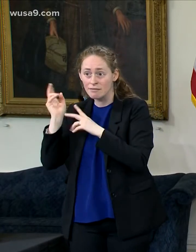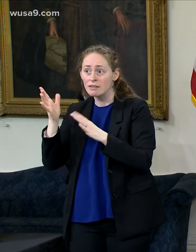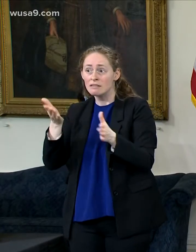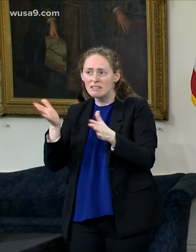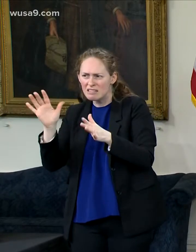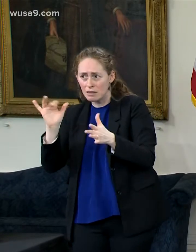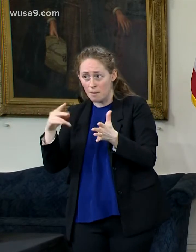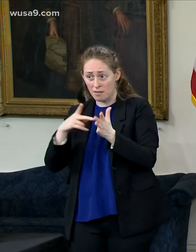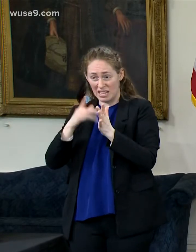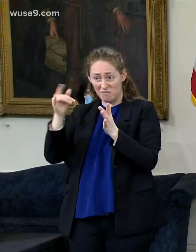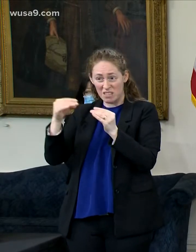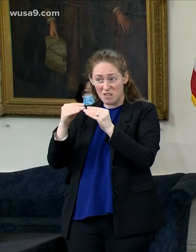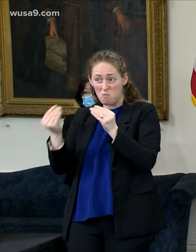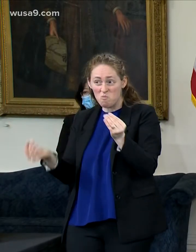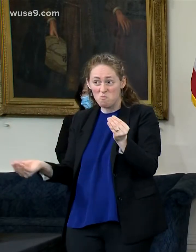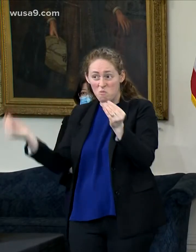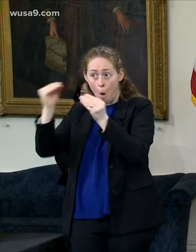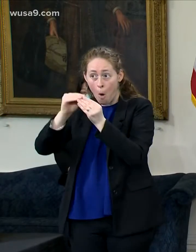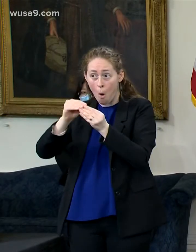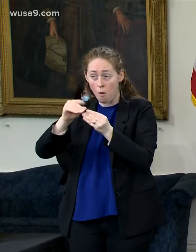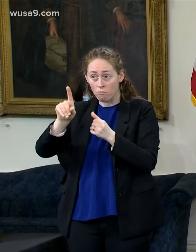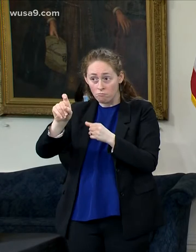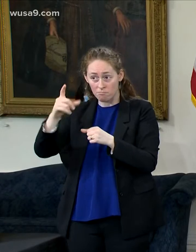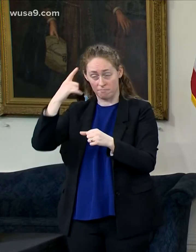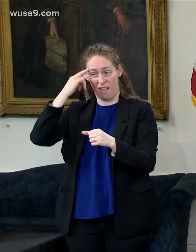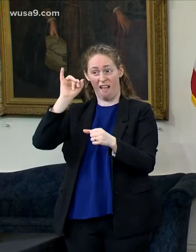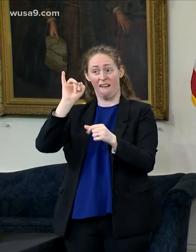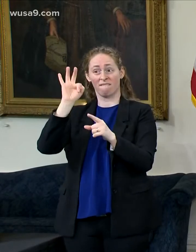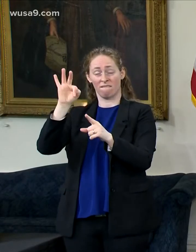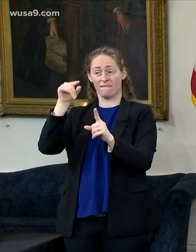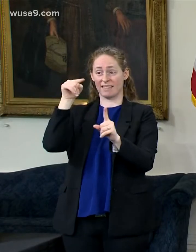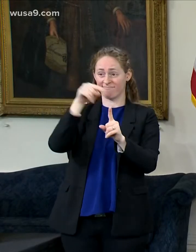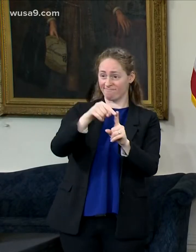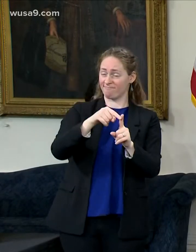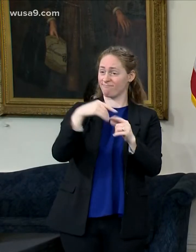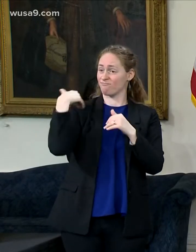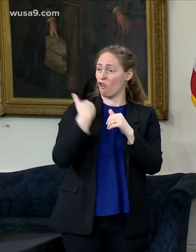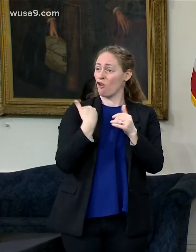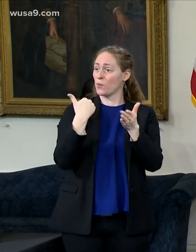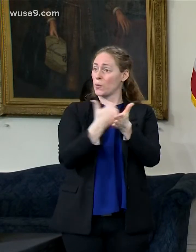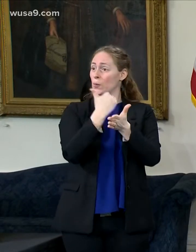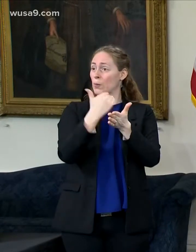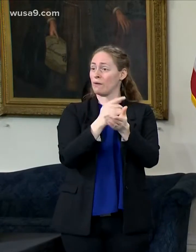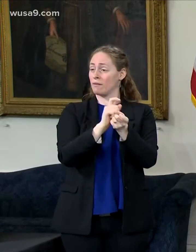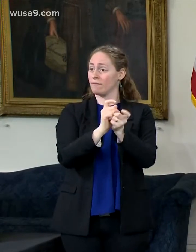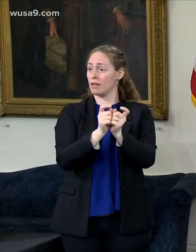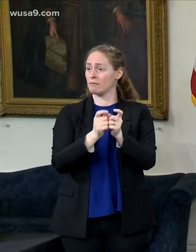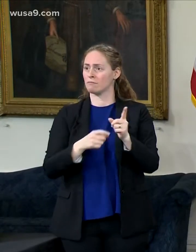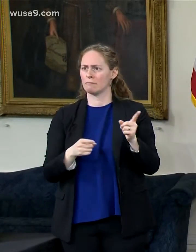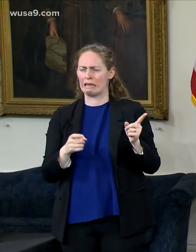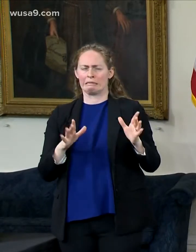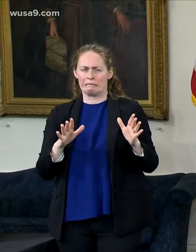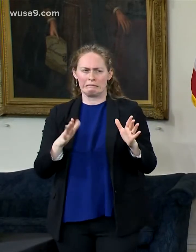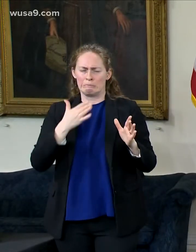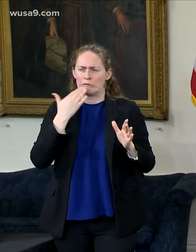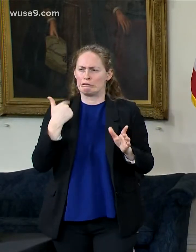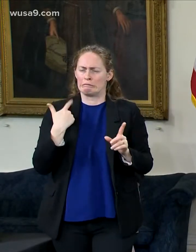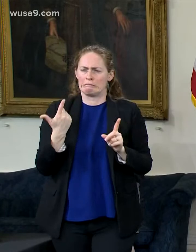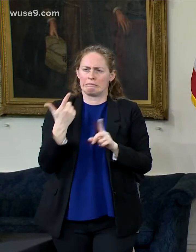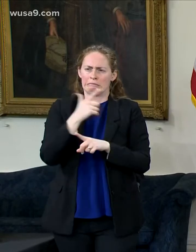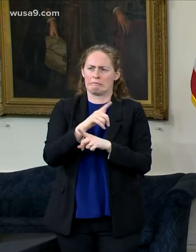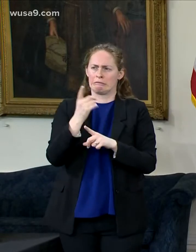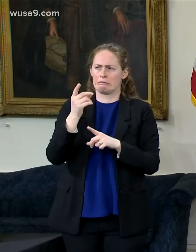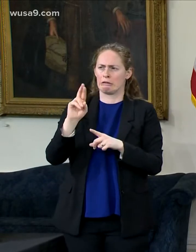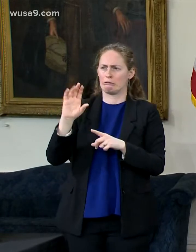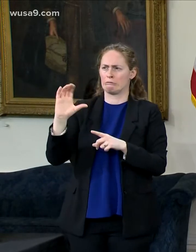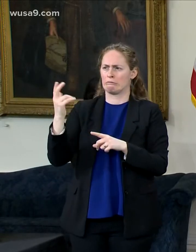So We're having this uptick, you know? maybe I'll let Dr. Chan talk about that one a little bit. We had a call with all of our doctors, and there are, I think, multiple things